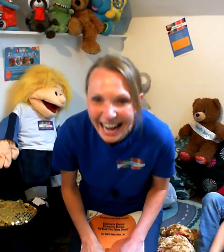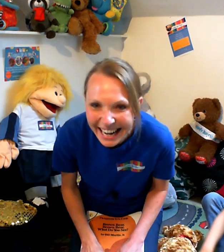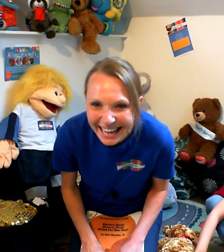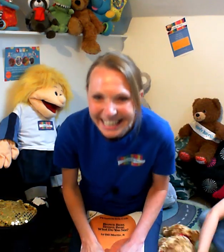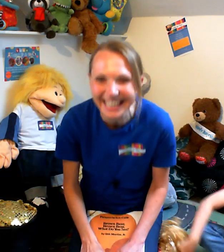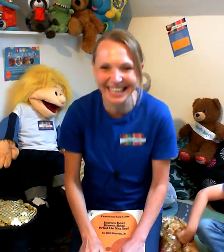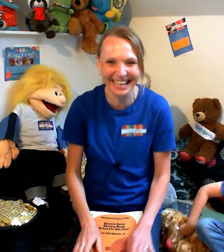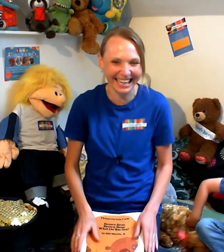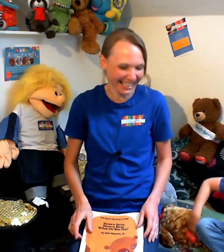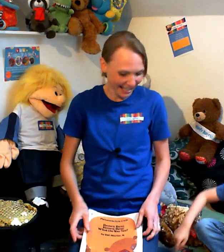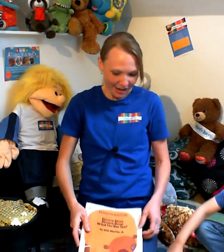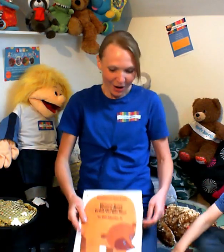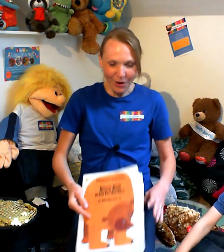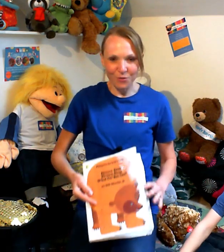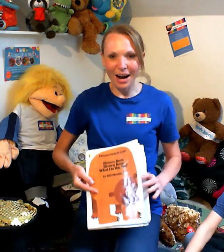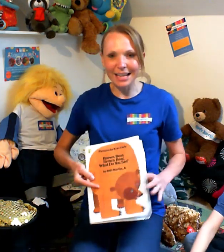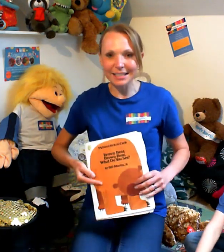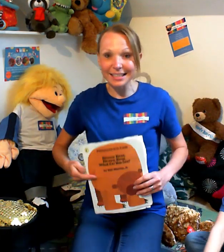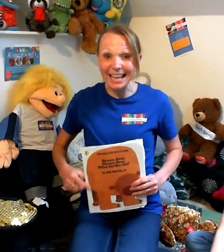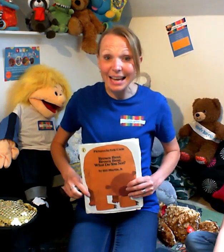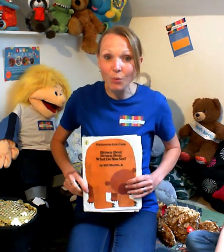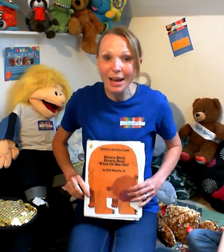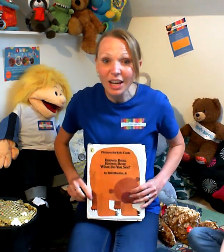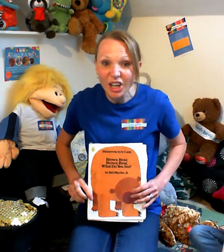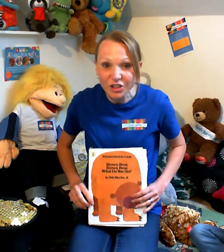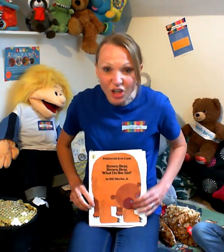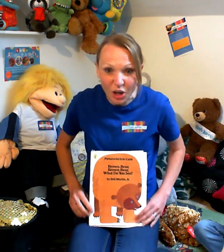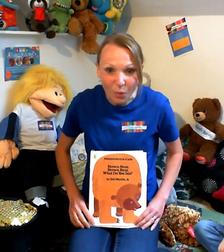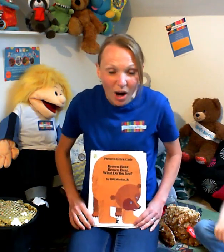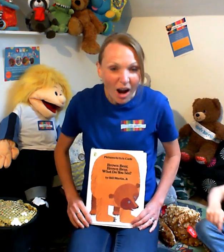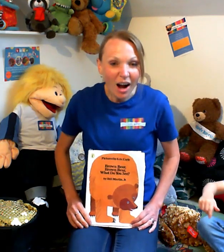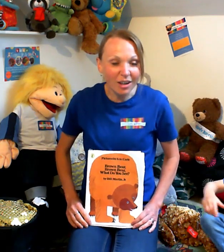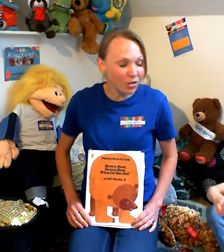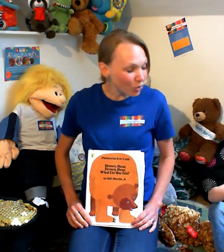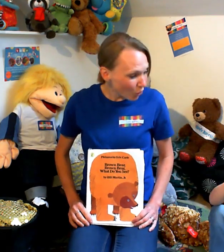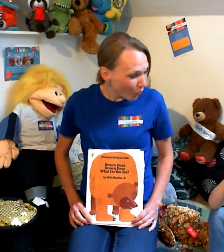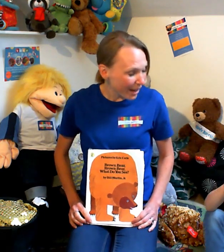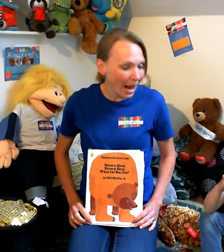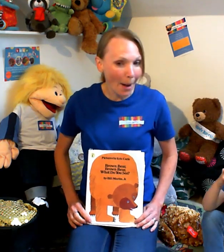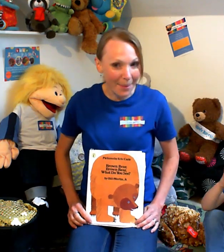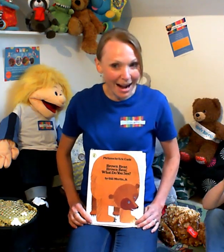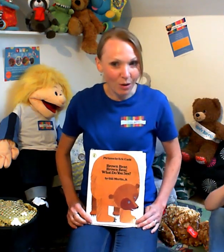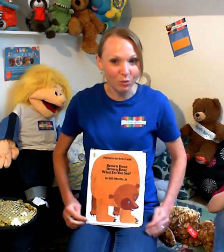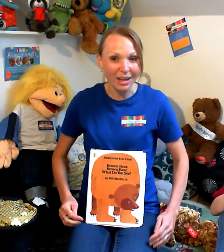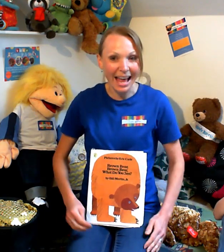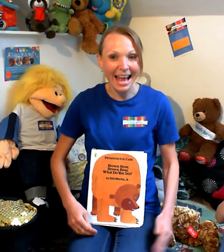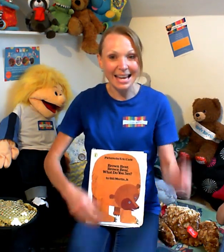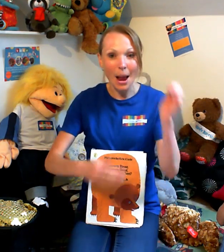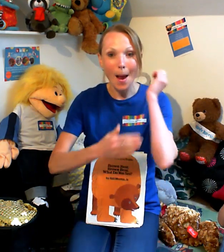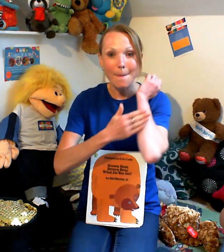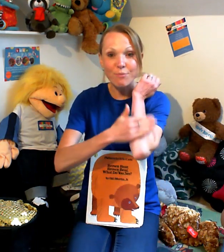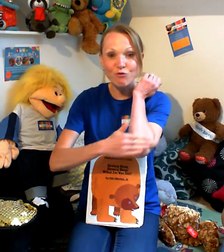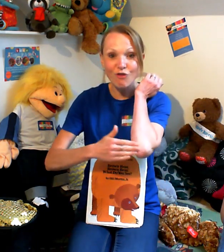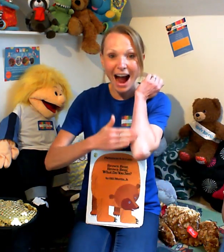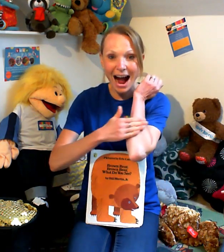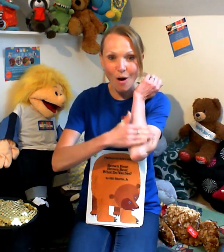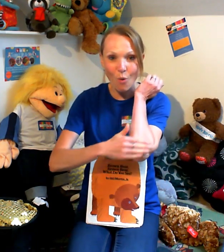Hi! Right, today we're going to do a story about a